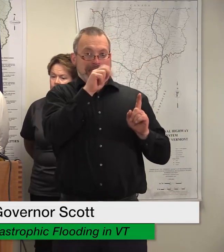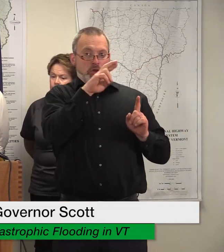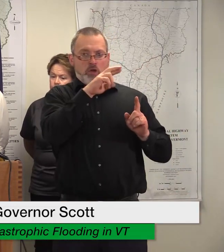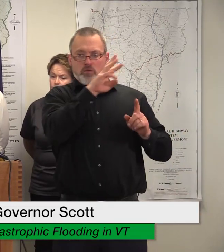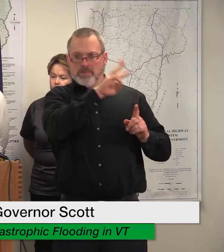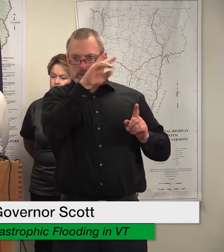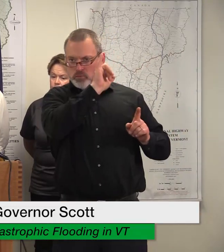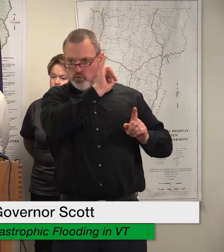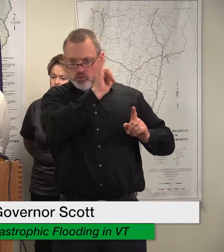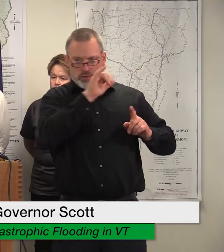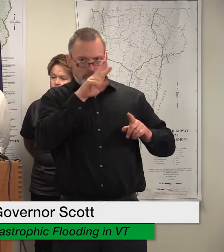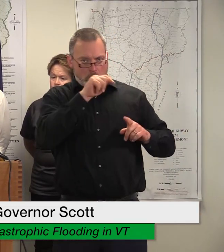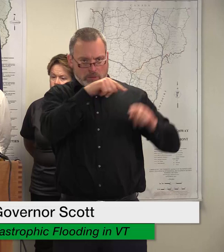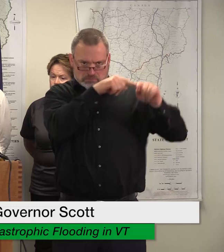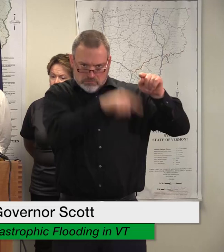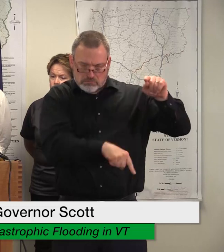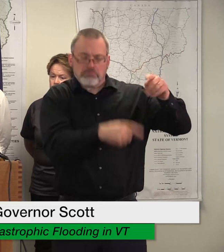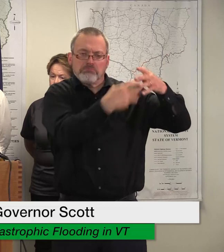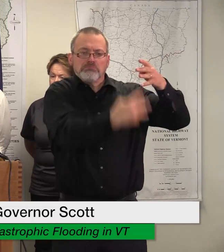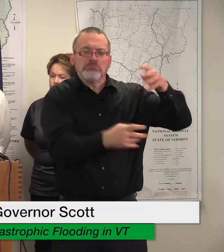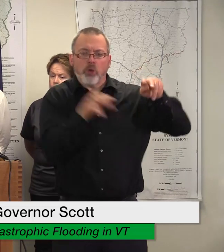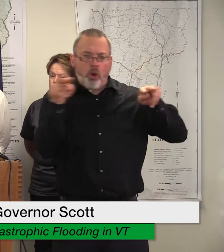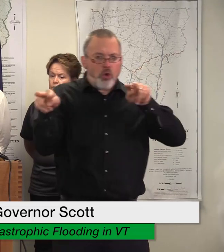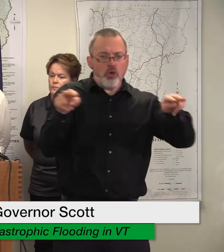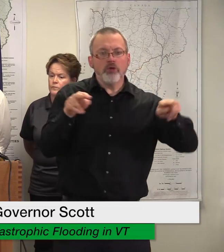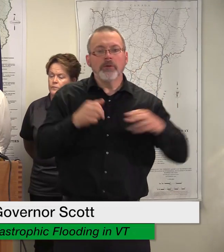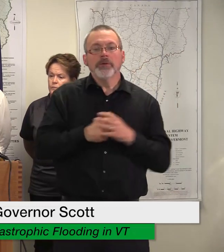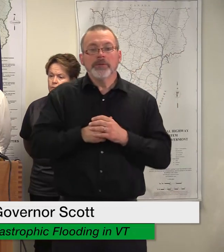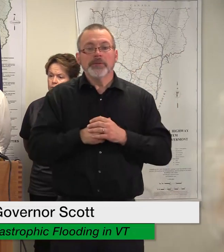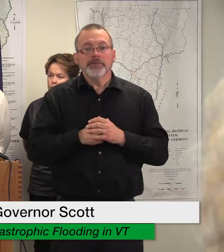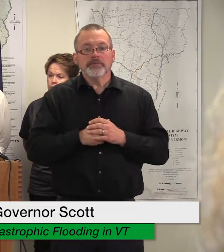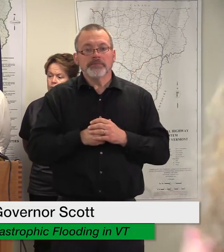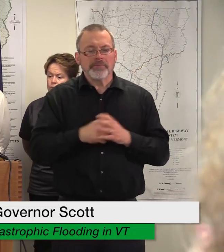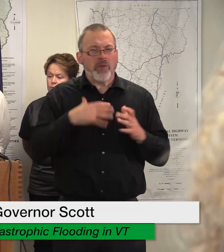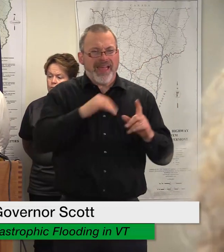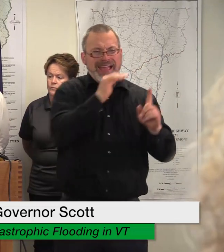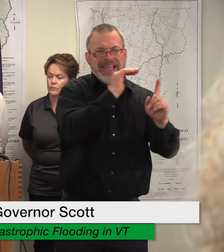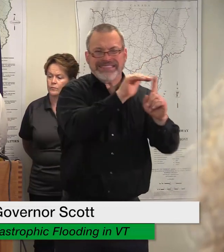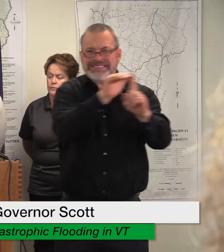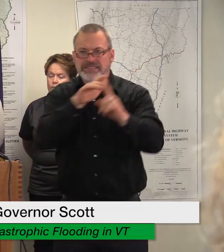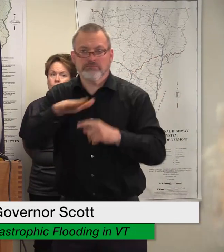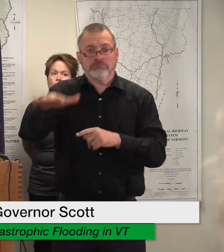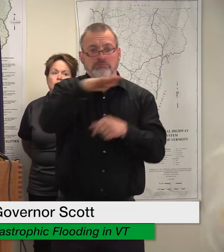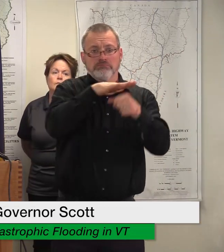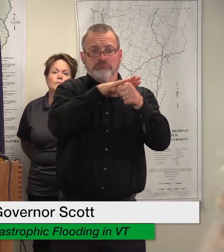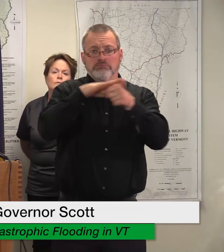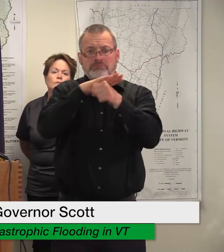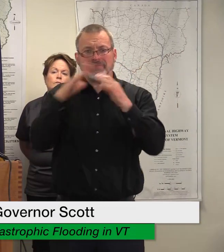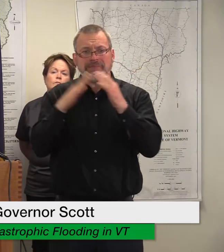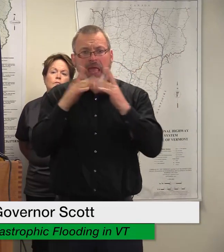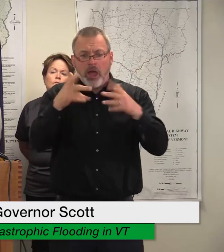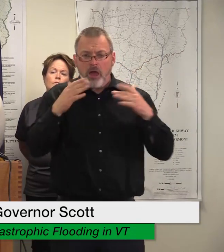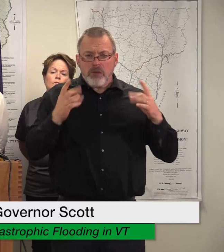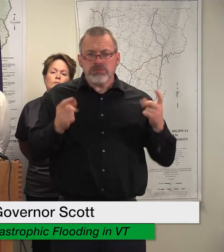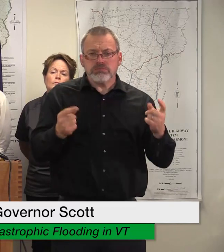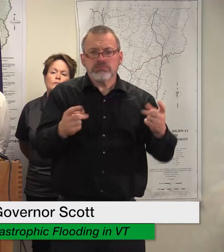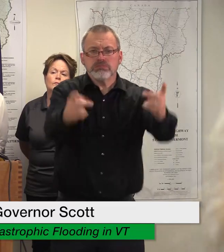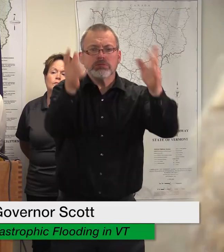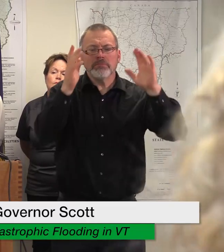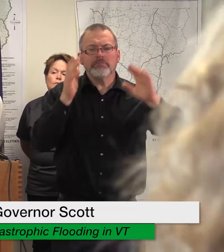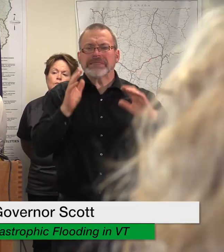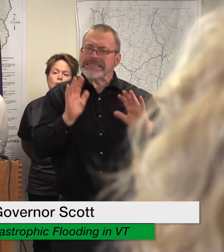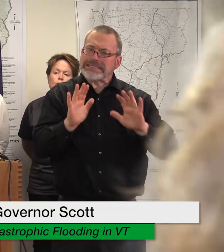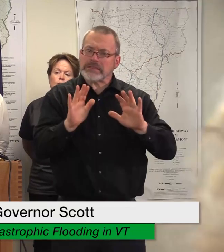moment to also offer a gentle reminder to Vermont's municipalities, many of whom I know are out straight right now, that while there are